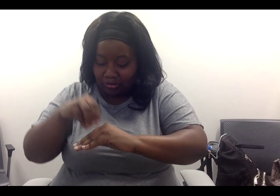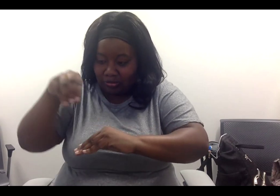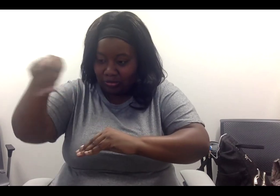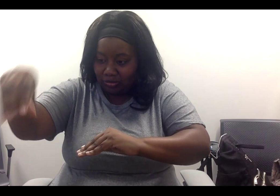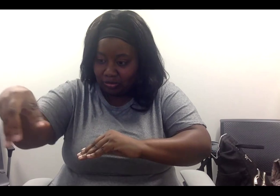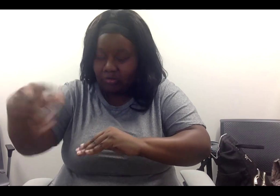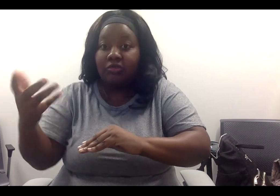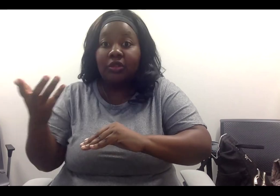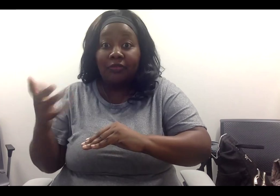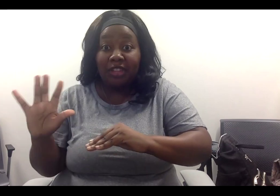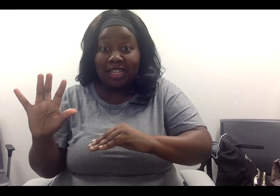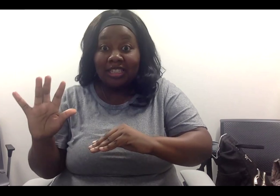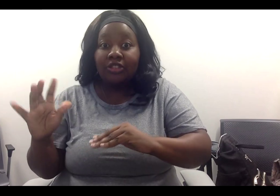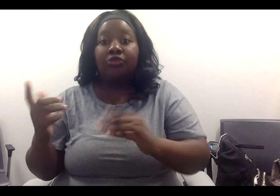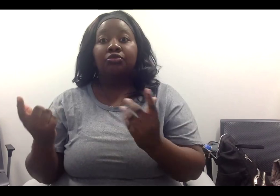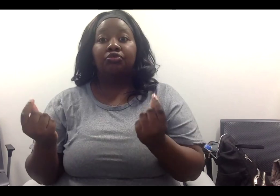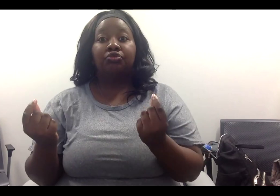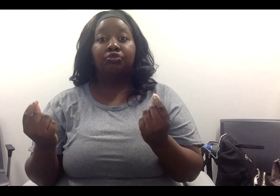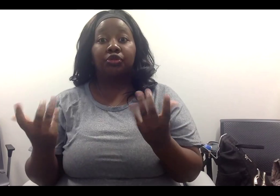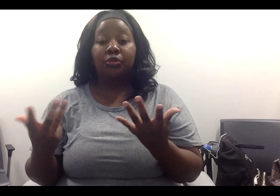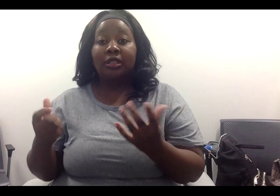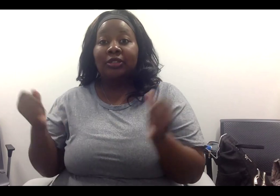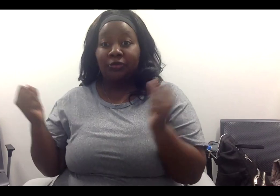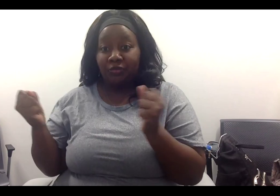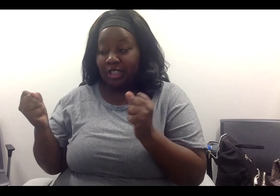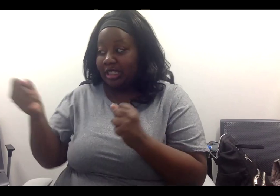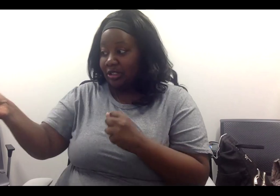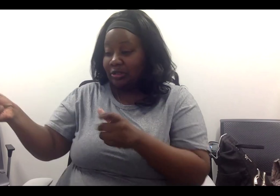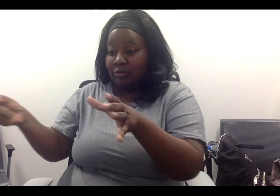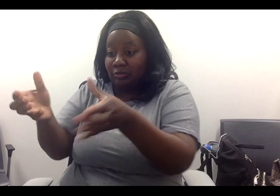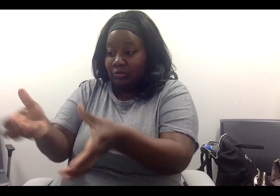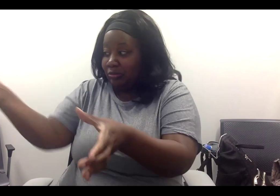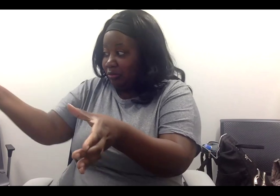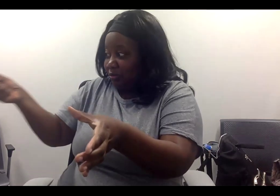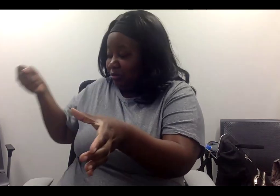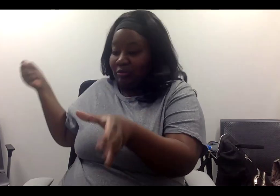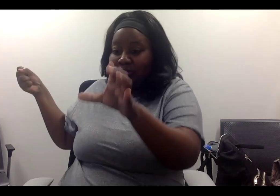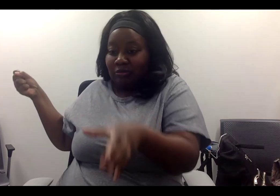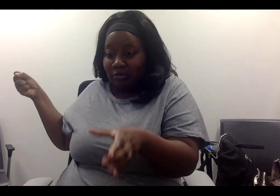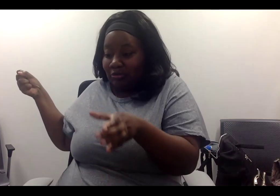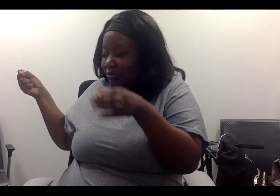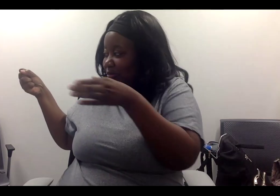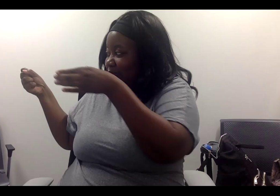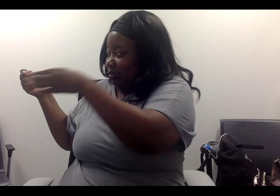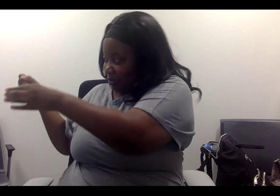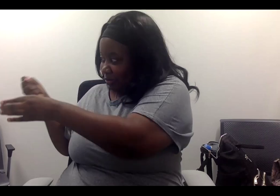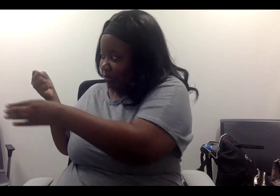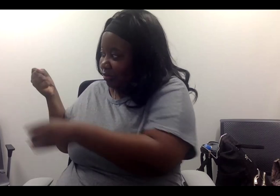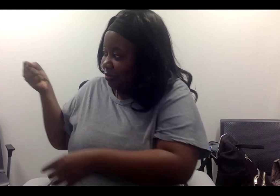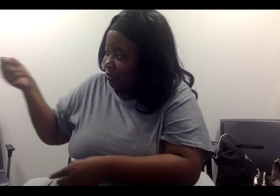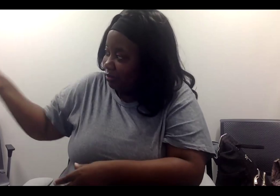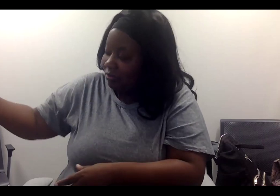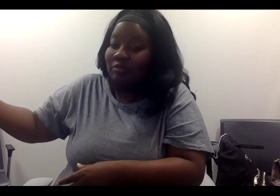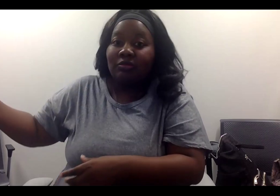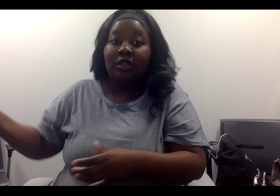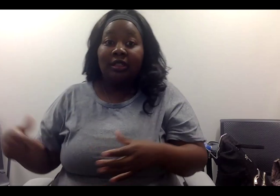pieces, we will simply transfer that into the fridge until we need it. And then we'll take the bones and whatever meat is left in all those nooks and crannies, and we will